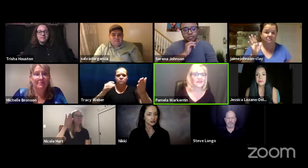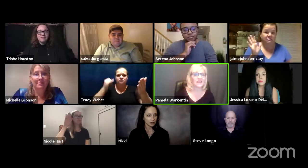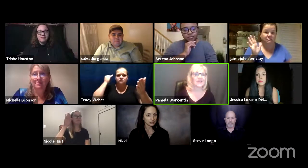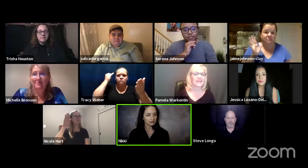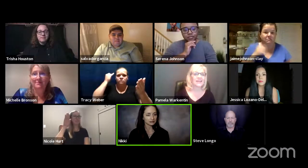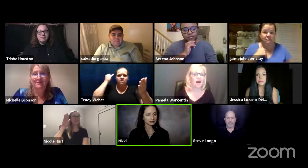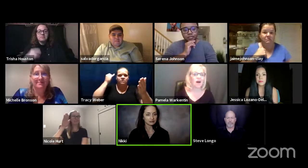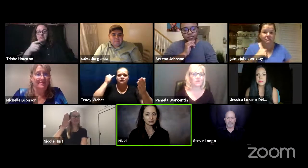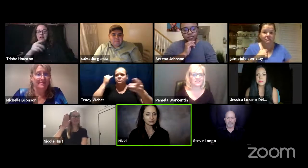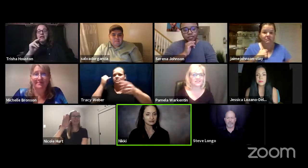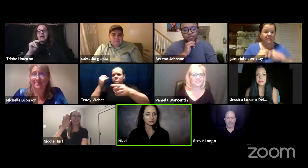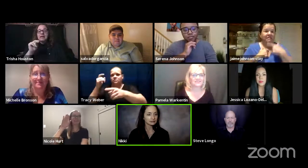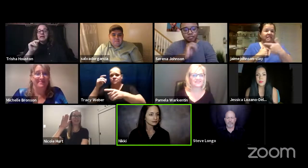Sure. Go next.